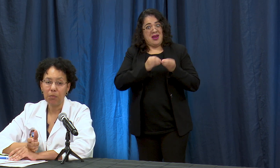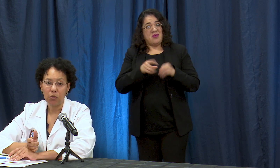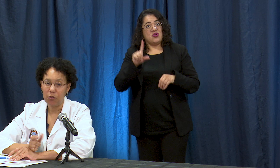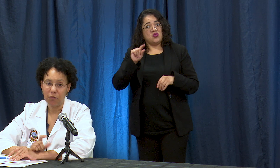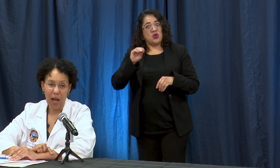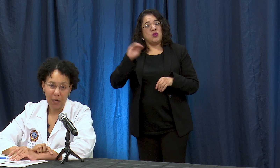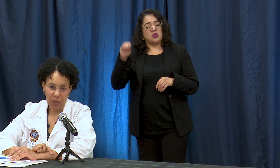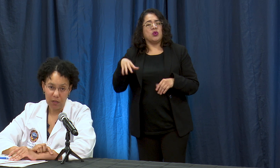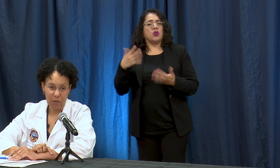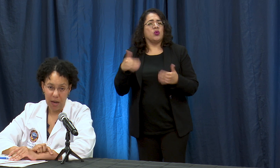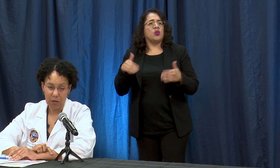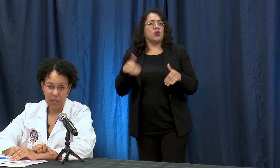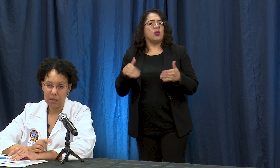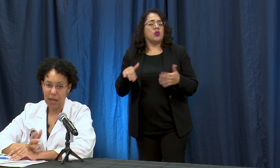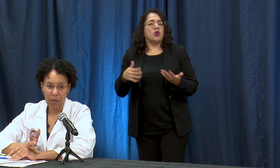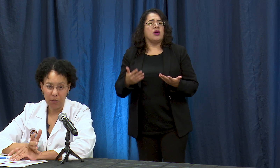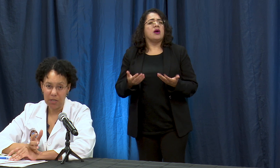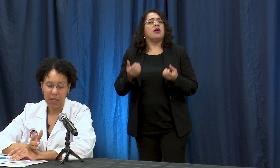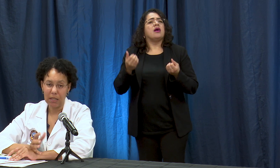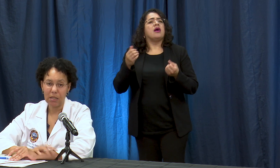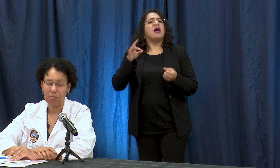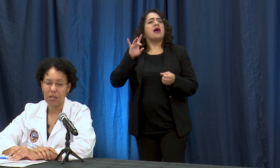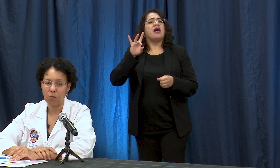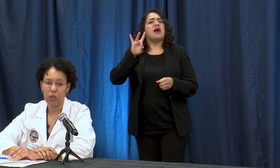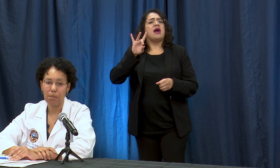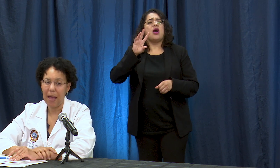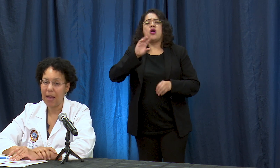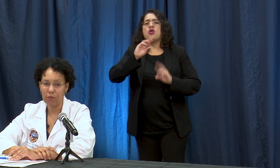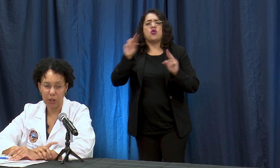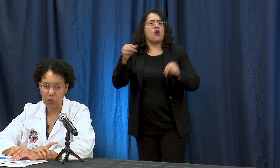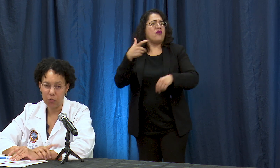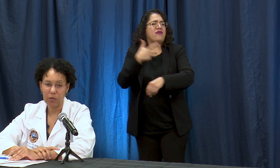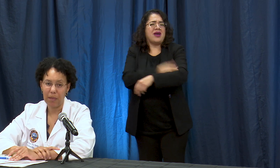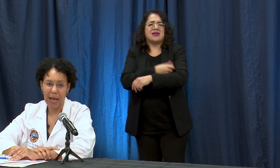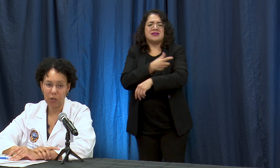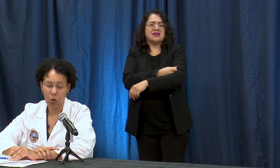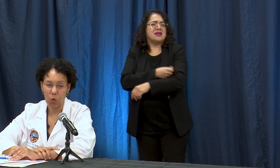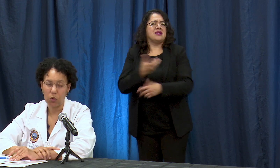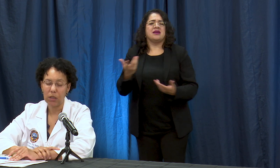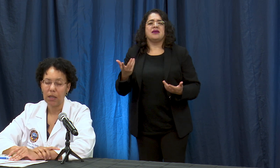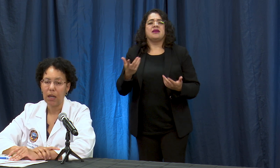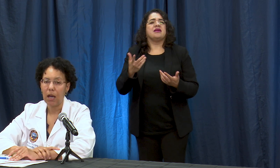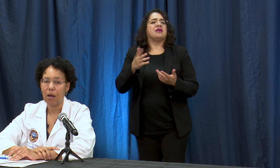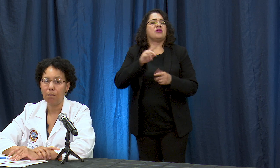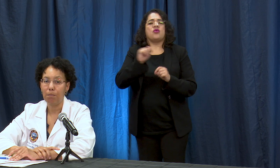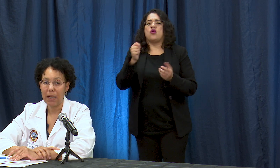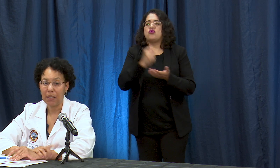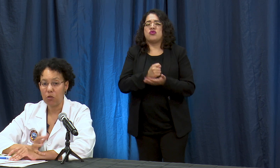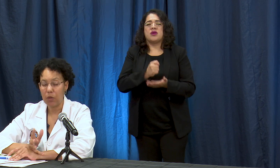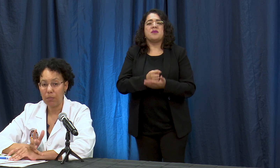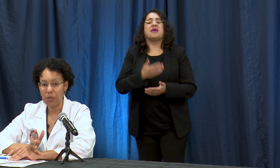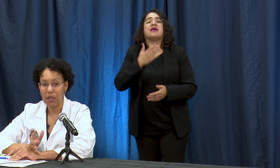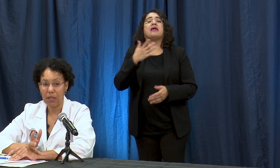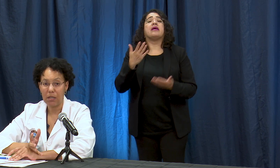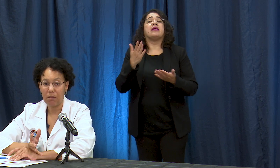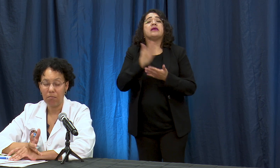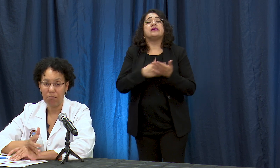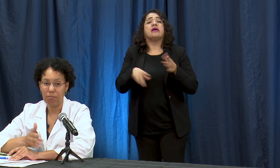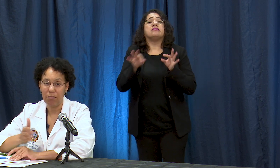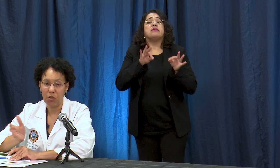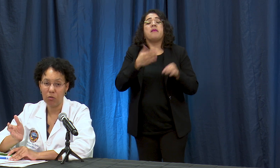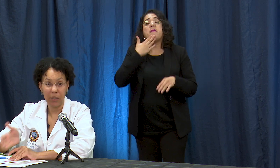Many people do fine with this virus, 80%. It's a really bad flu, it's a bad cold, but